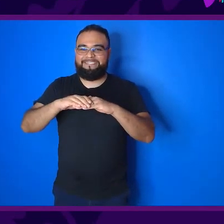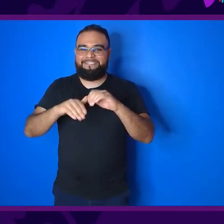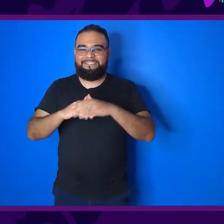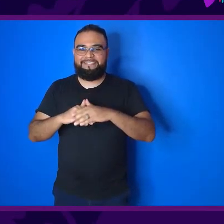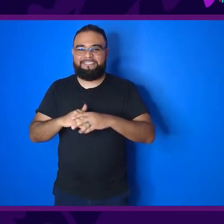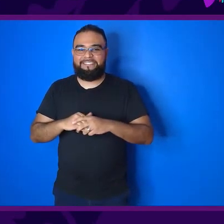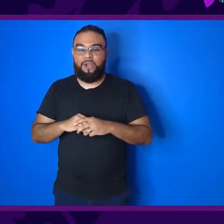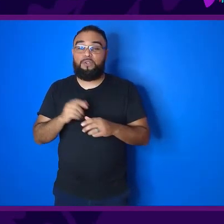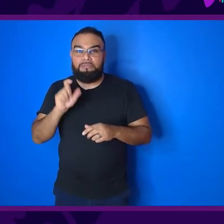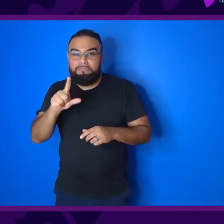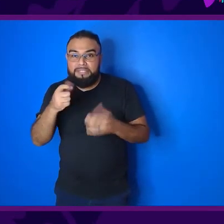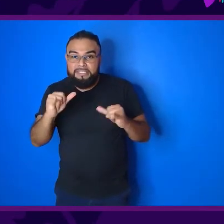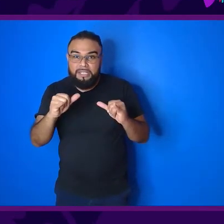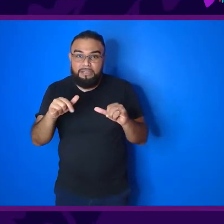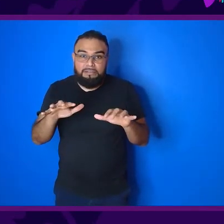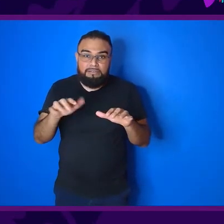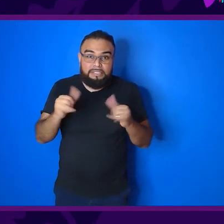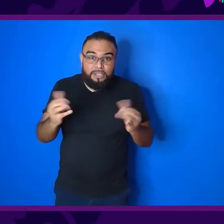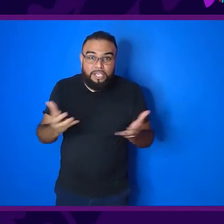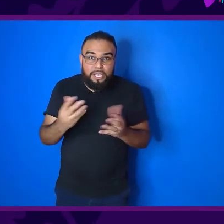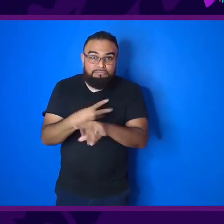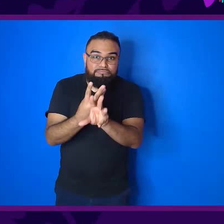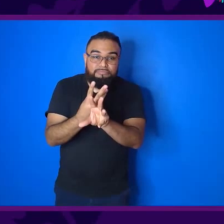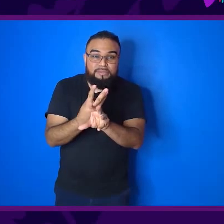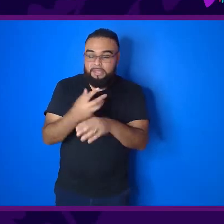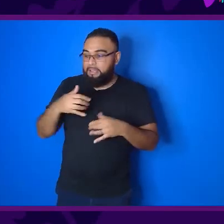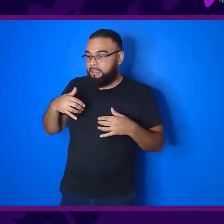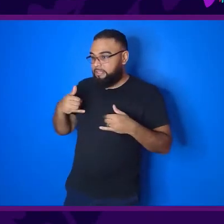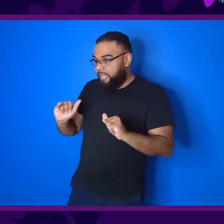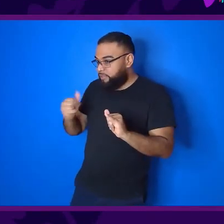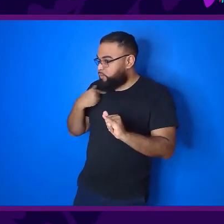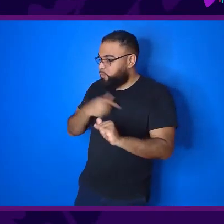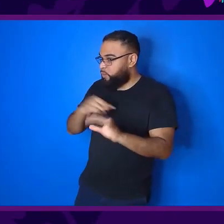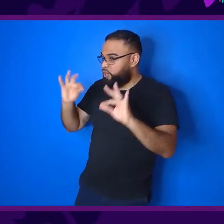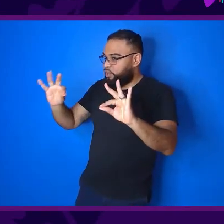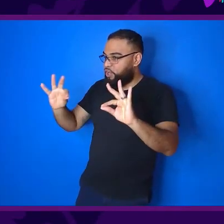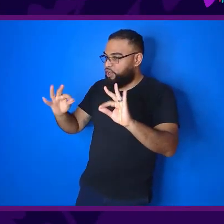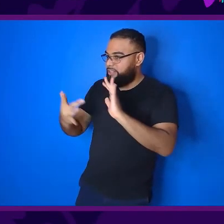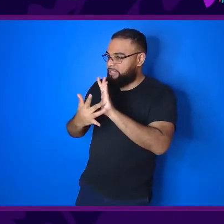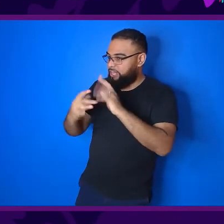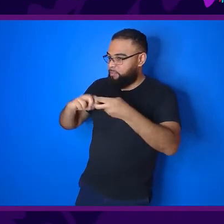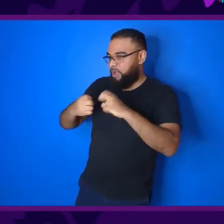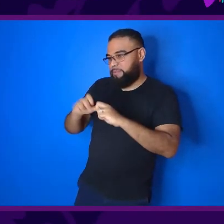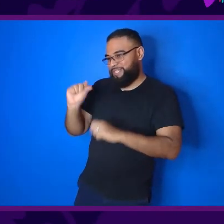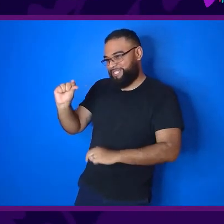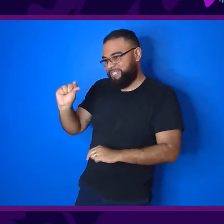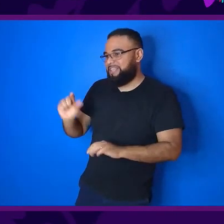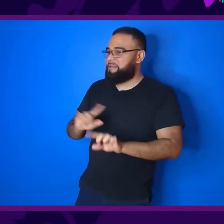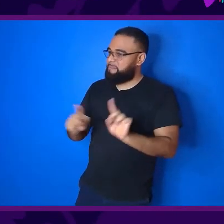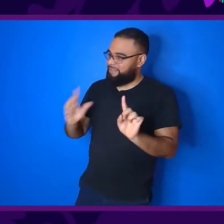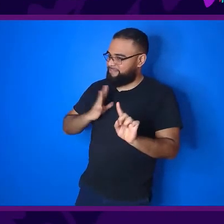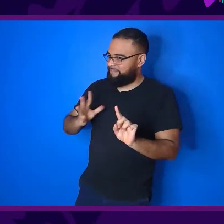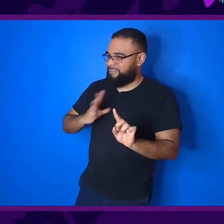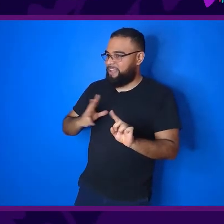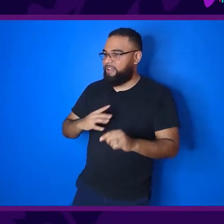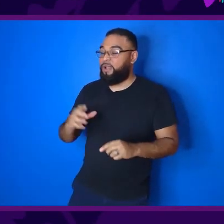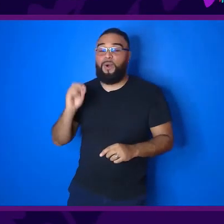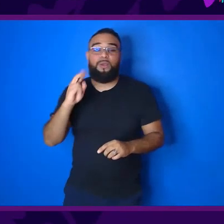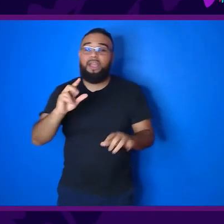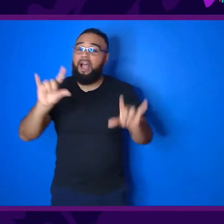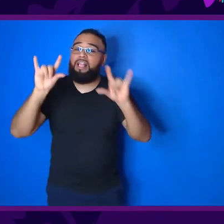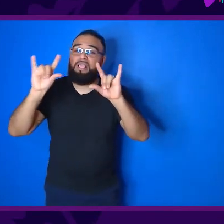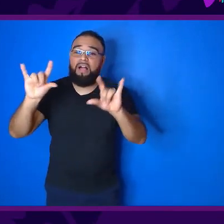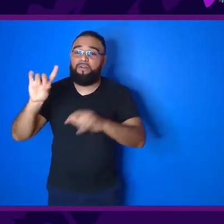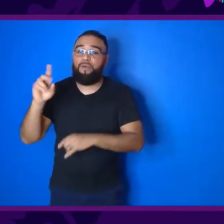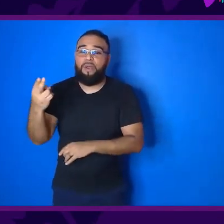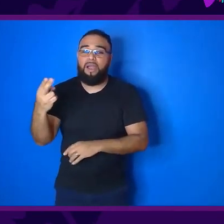No, we're actually. Yes, we're good. We're good. Technical difficulty. Dolores, I love you. I admire you. I respect